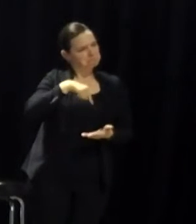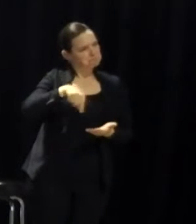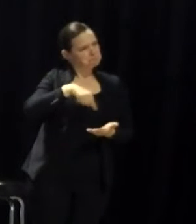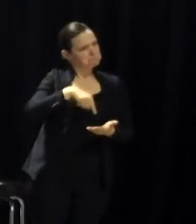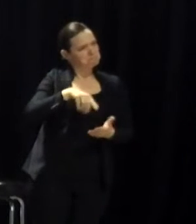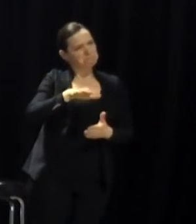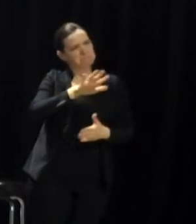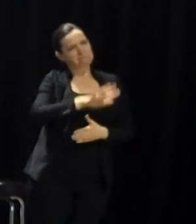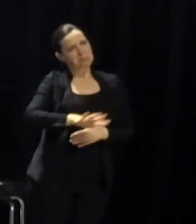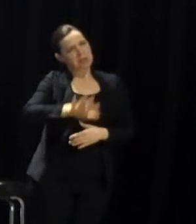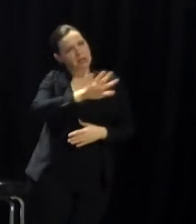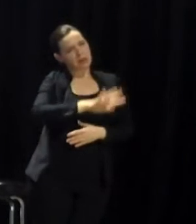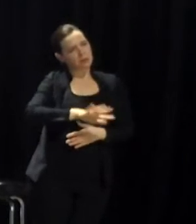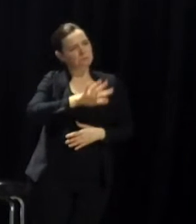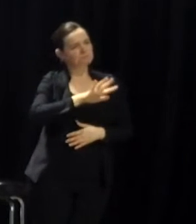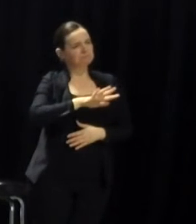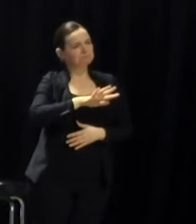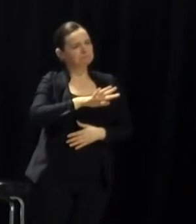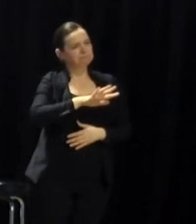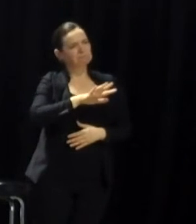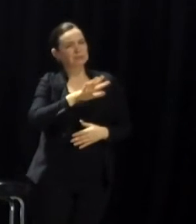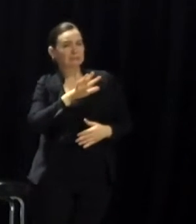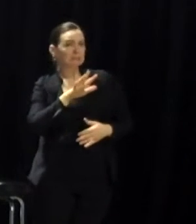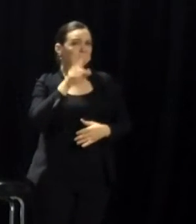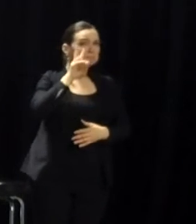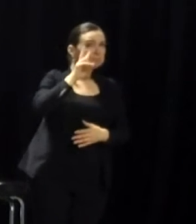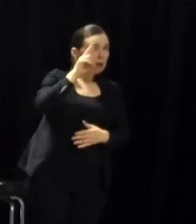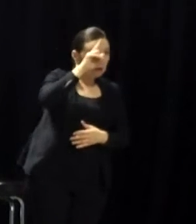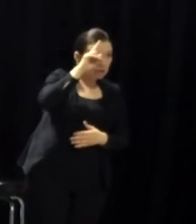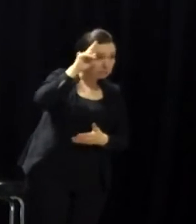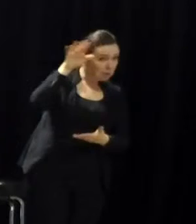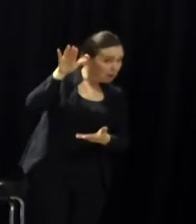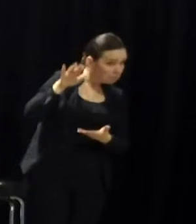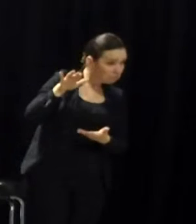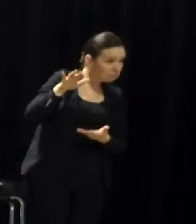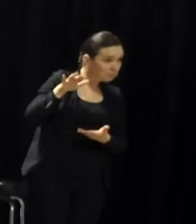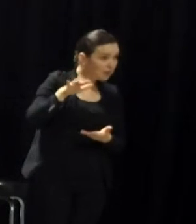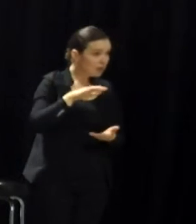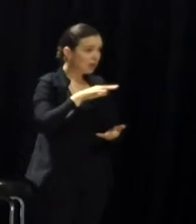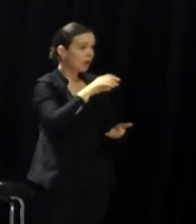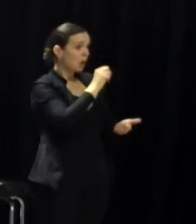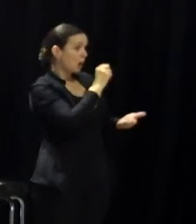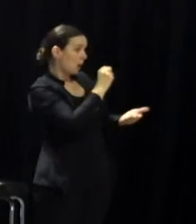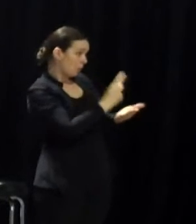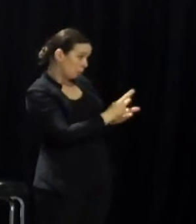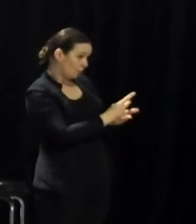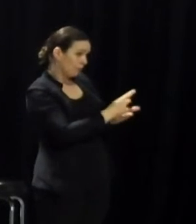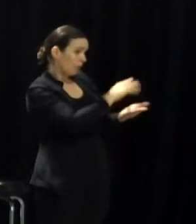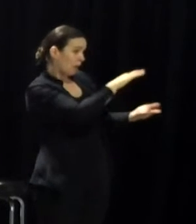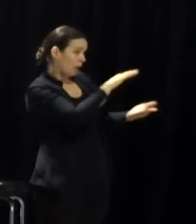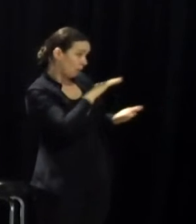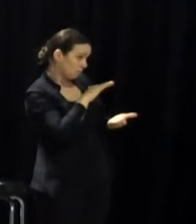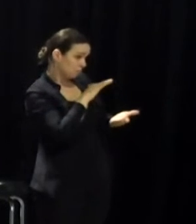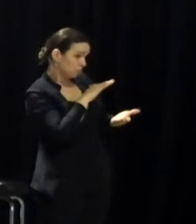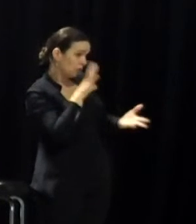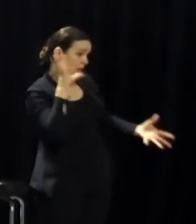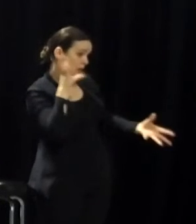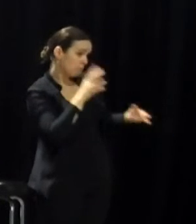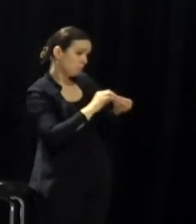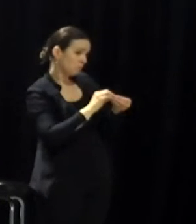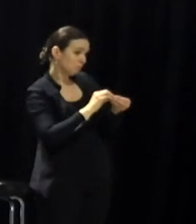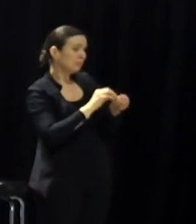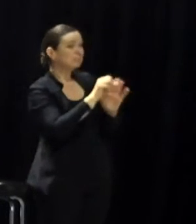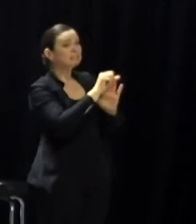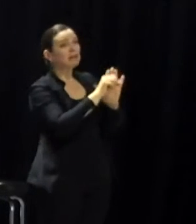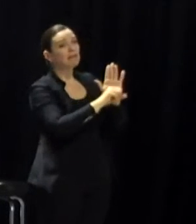between redirect a pre-approved vaccine being given to us and the state vaccine,